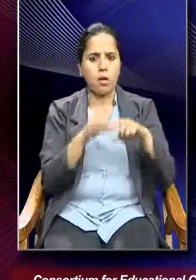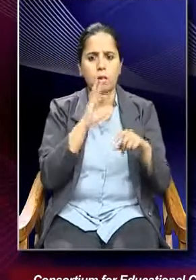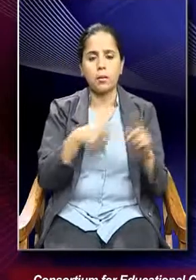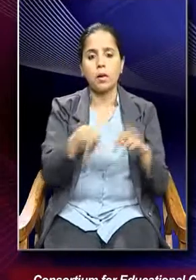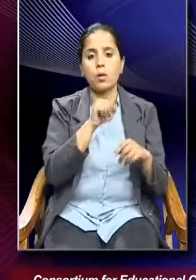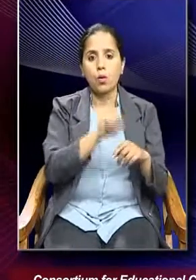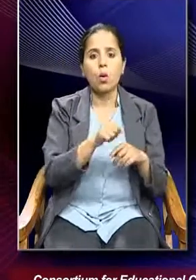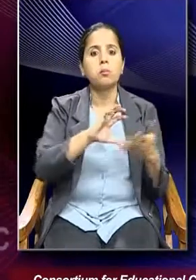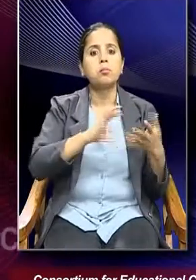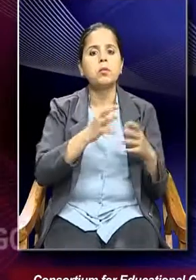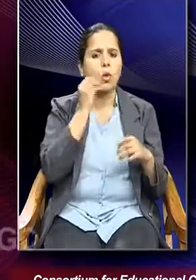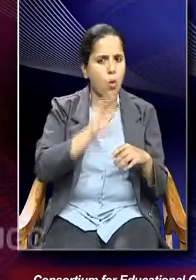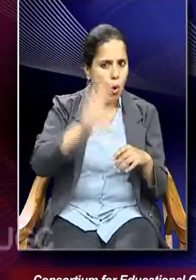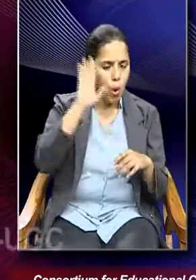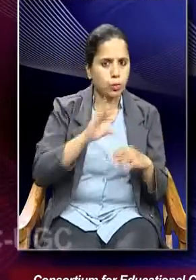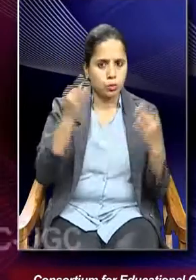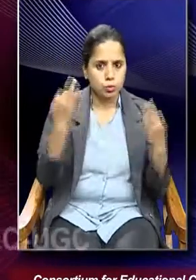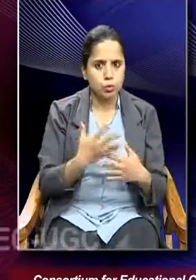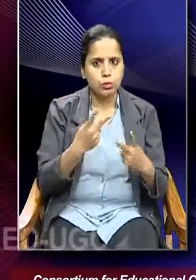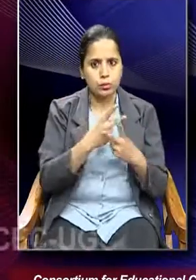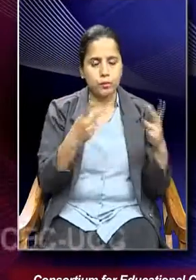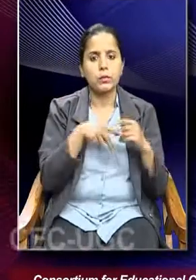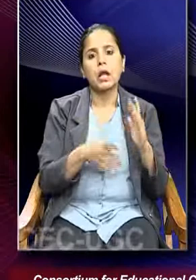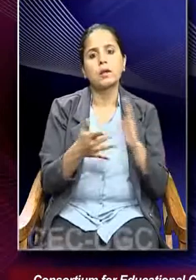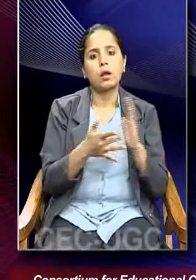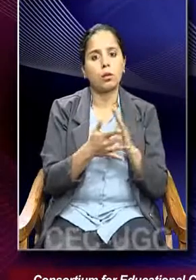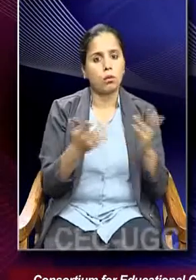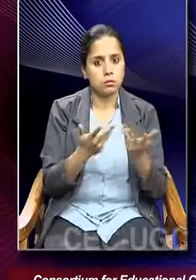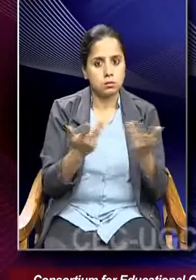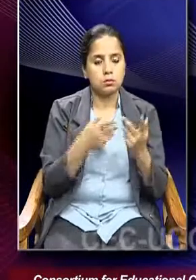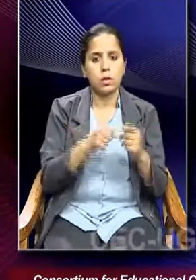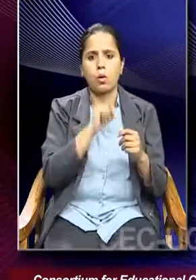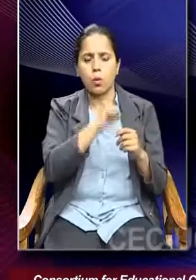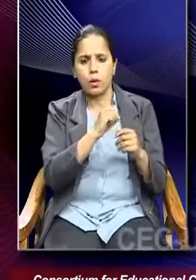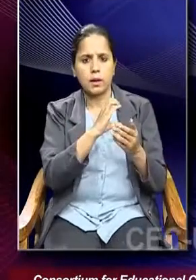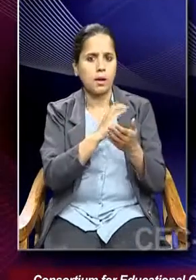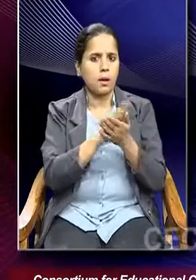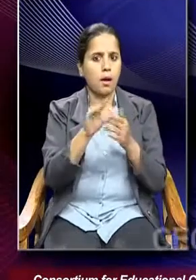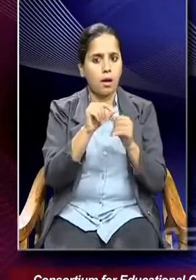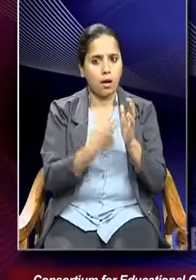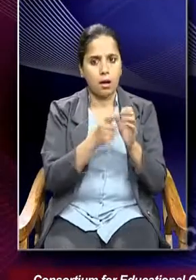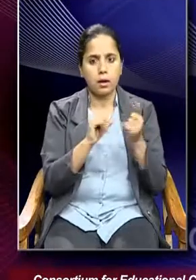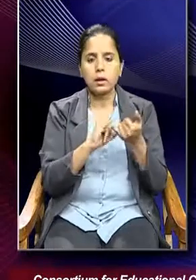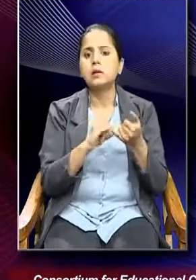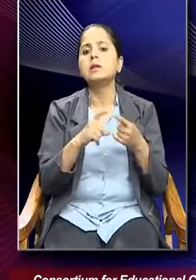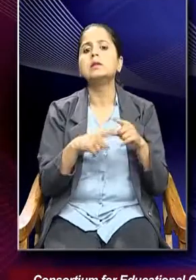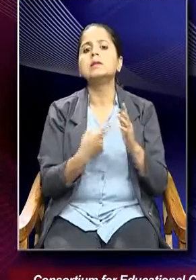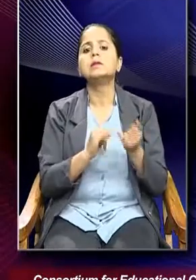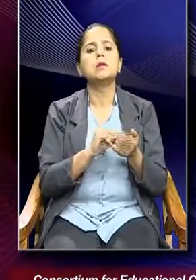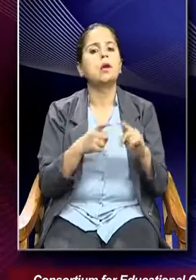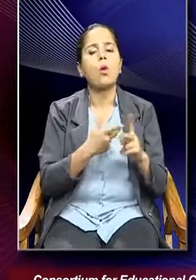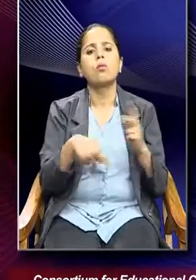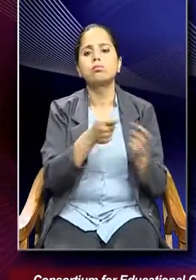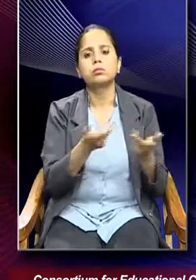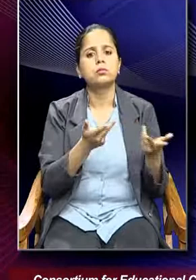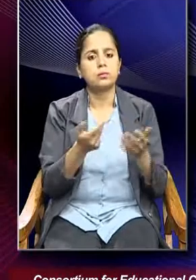of the machinery or the structure, depending upon the technology, the characteristic and operating conditions.